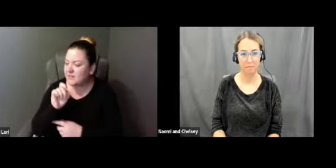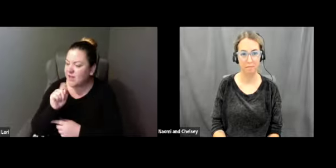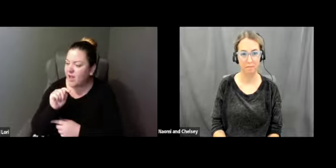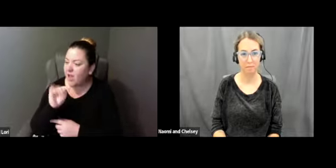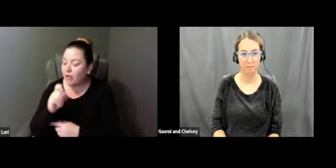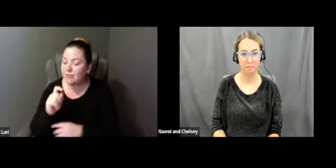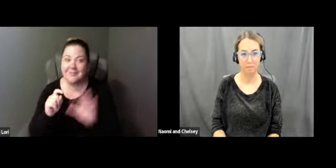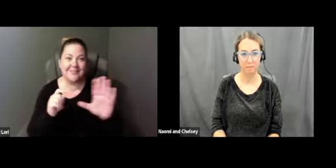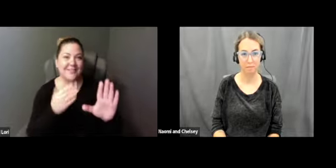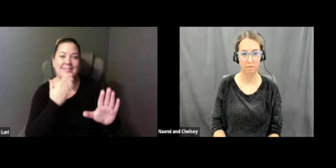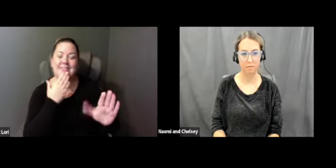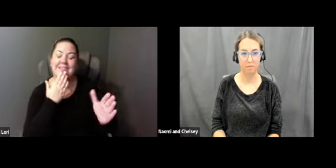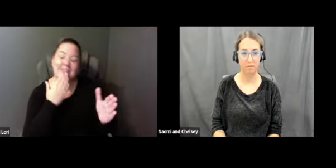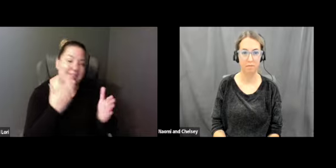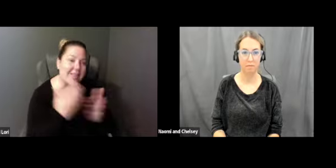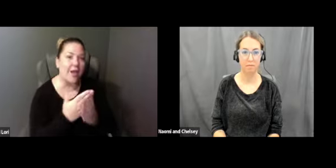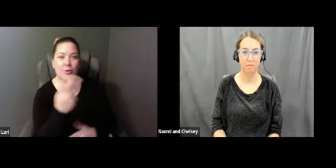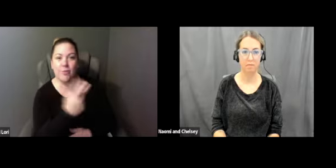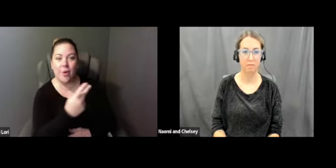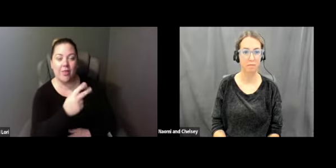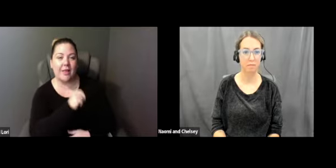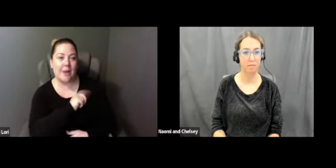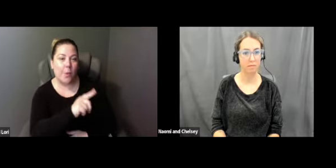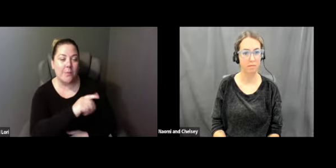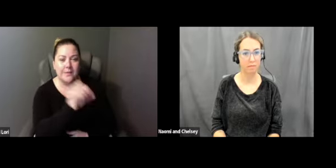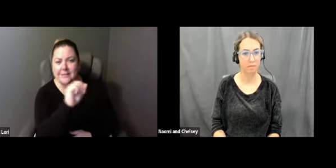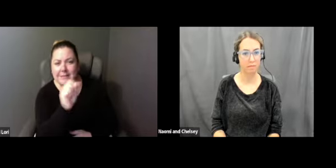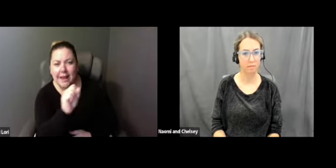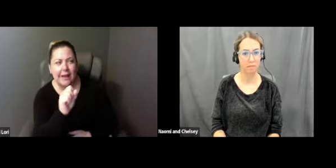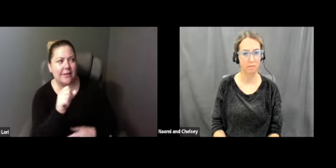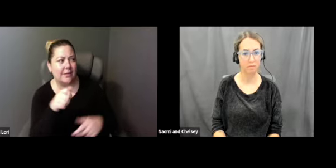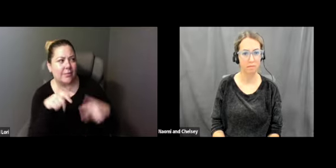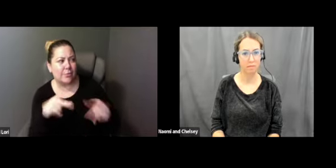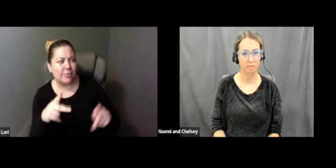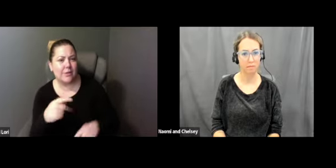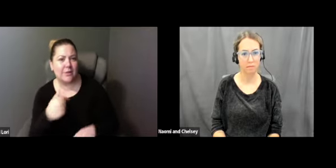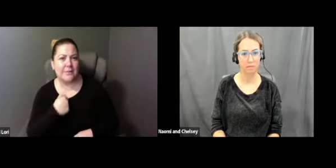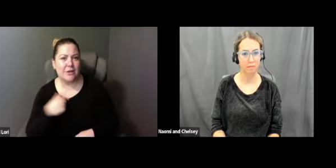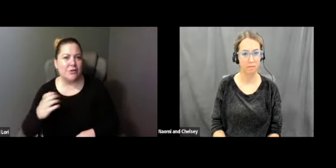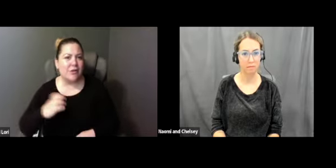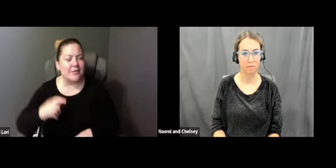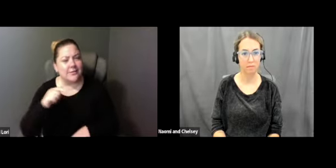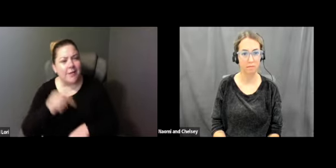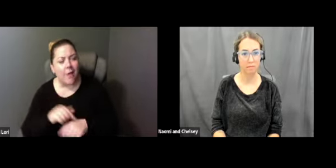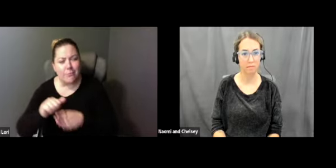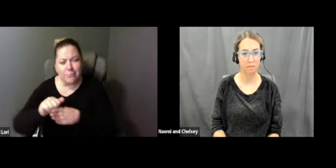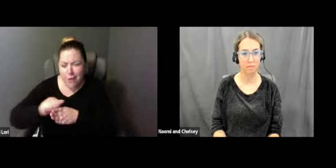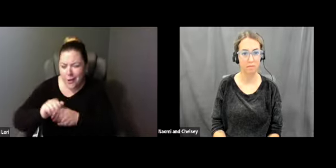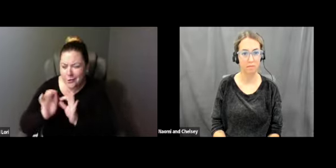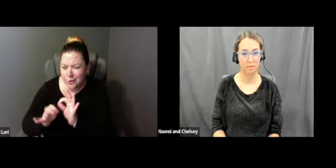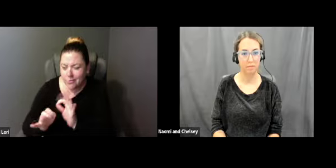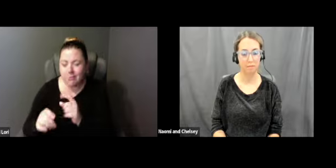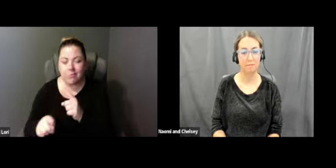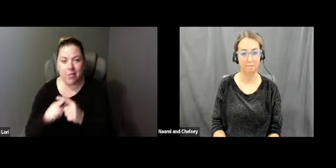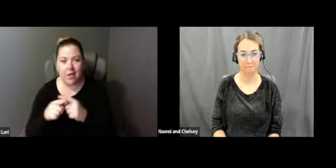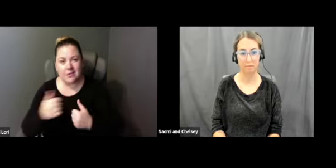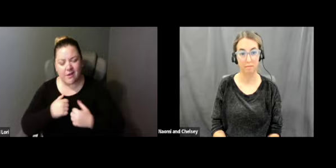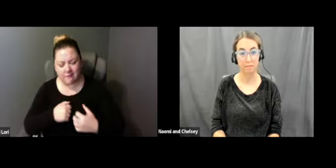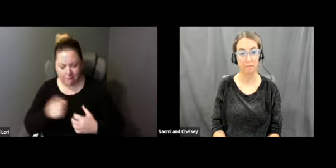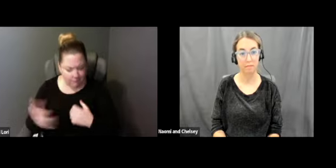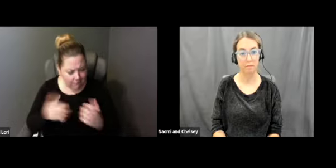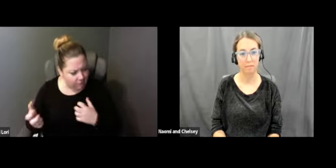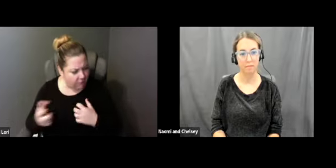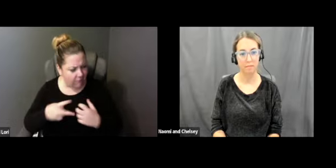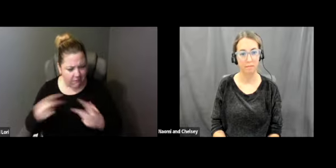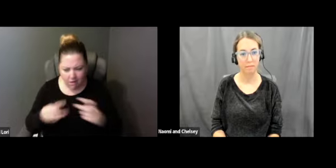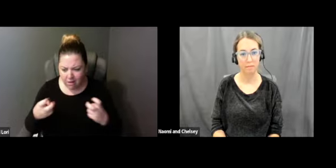love you guys for letting us have this opportunity to practice our interpreting and also kind of unwind ourselves in so many great ways.